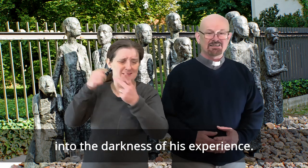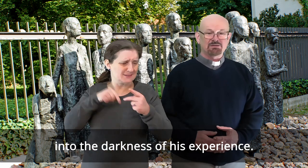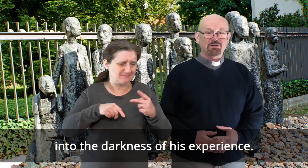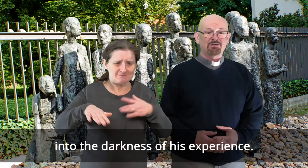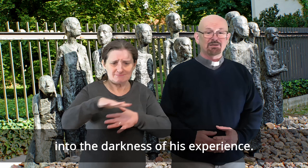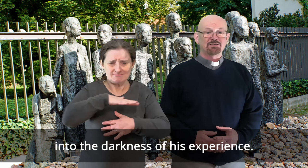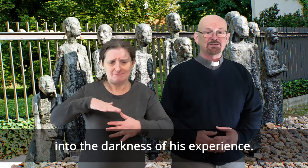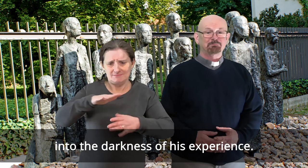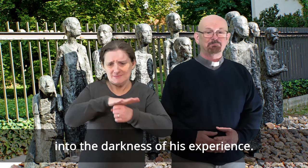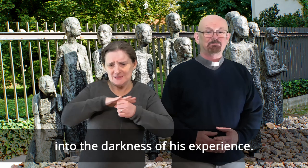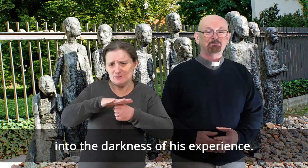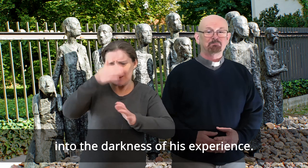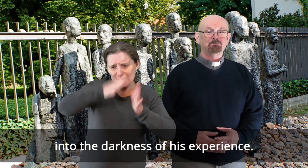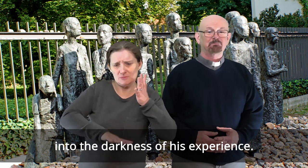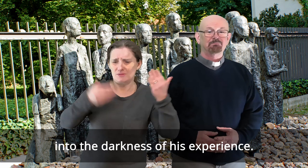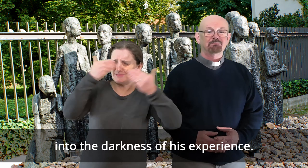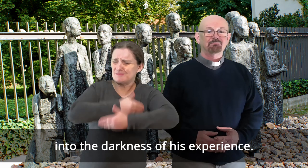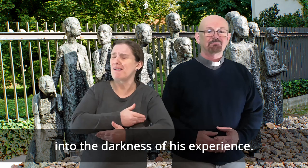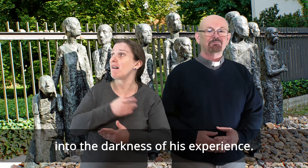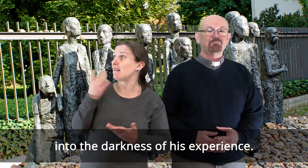his experience.